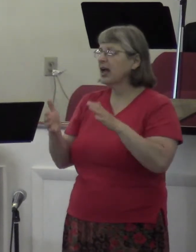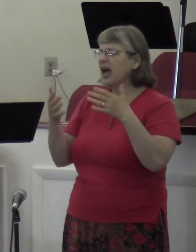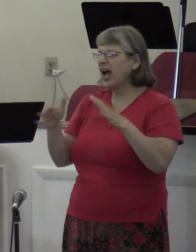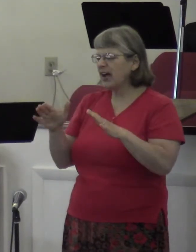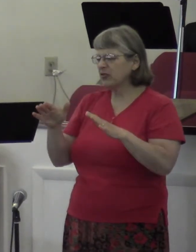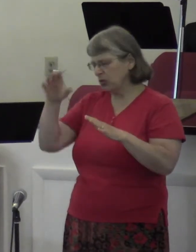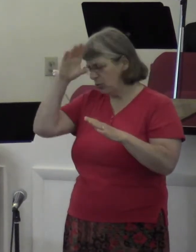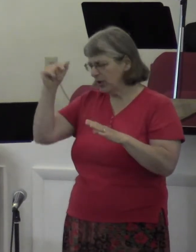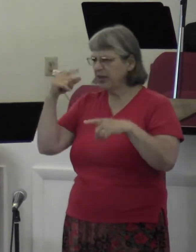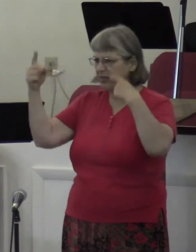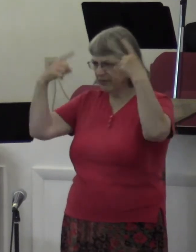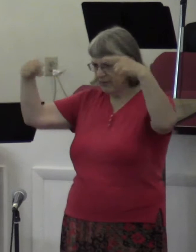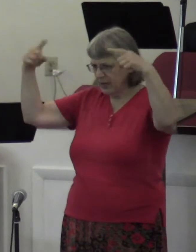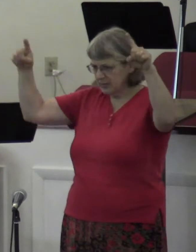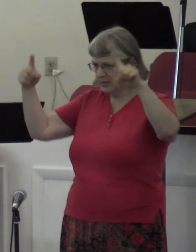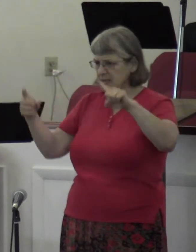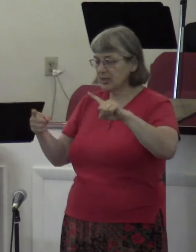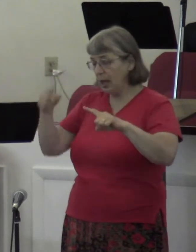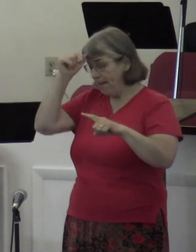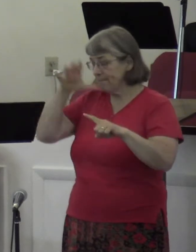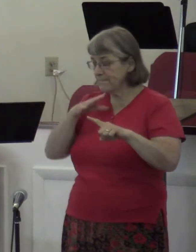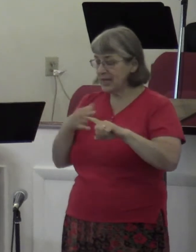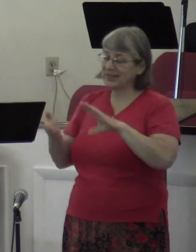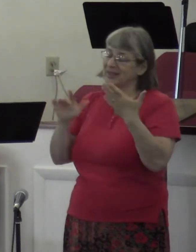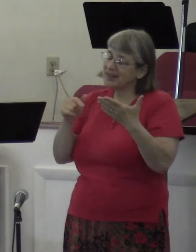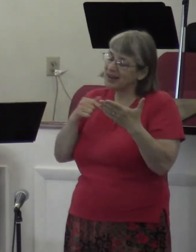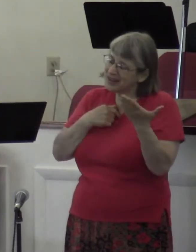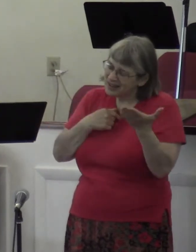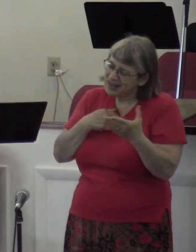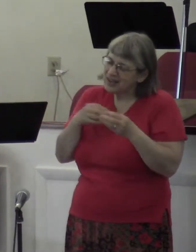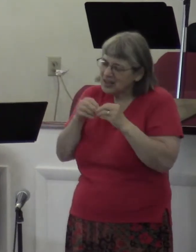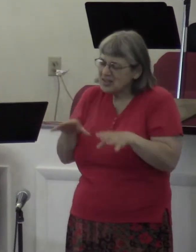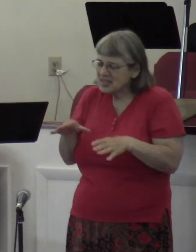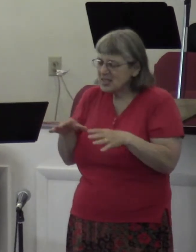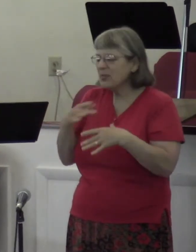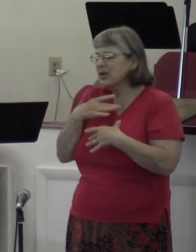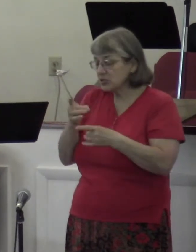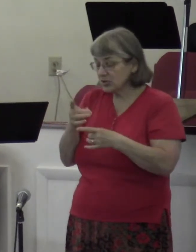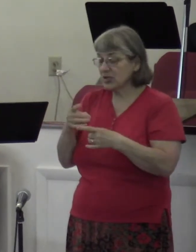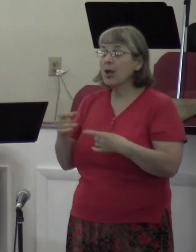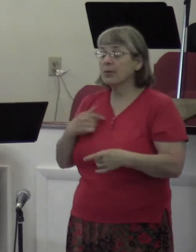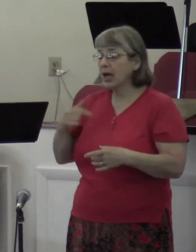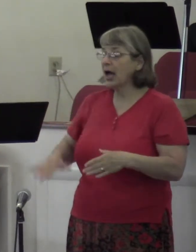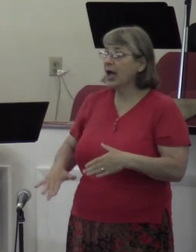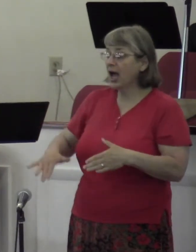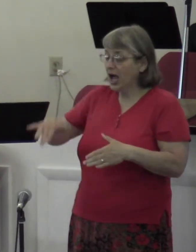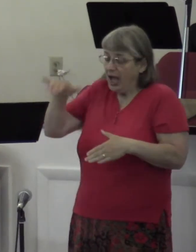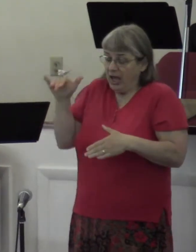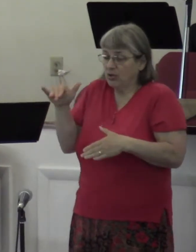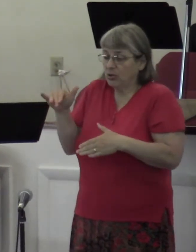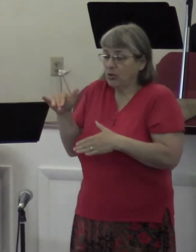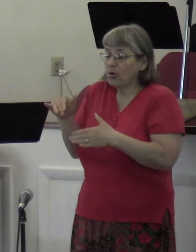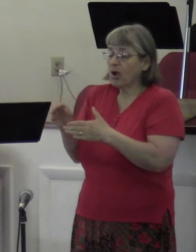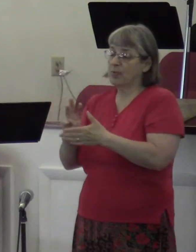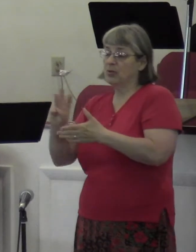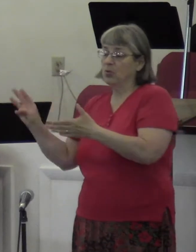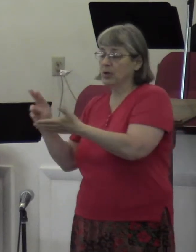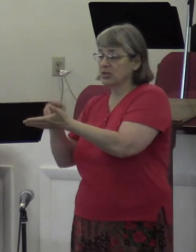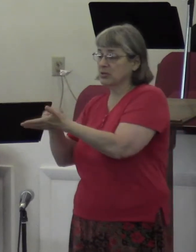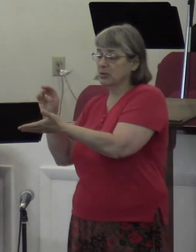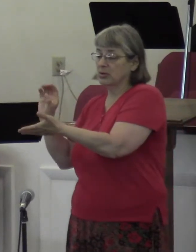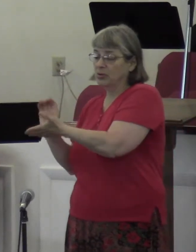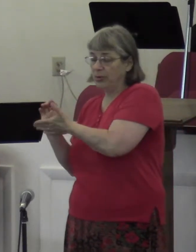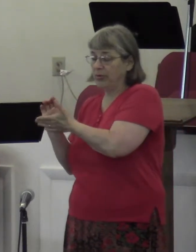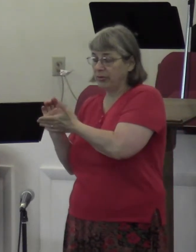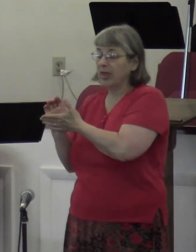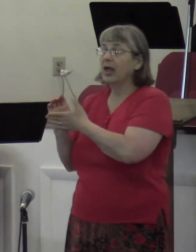desire to watch. But I grew up in Western North Carolina, and a lot of those guys, you know, at Hickory Speedway. Hickory Speedway is known as the home of